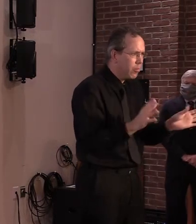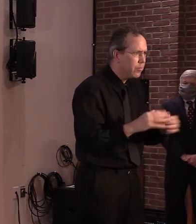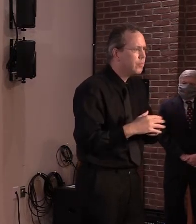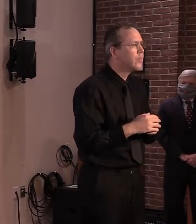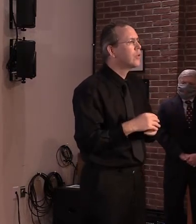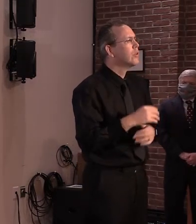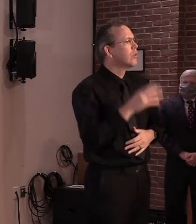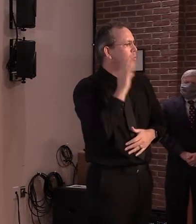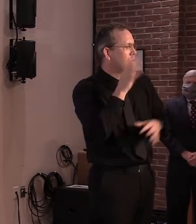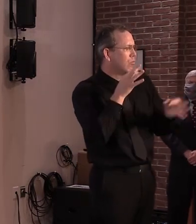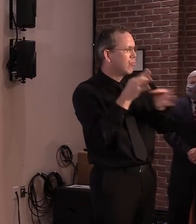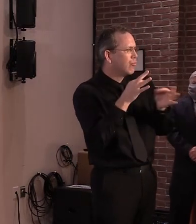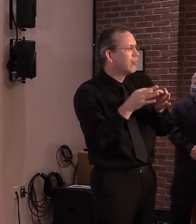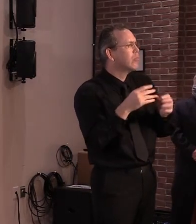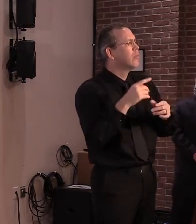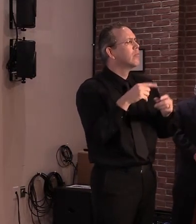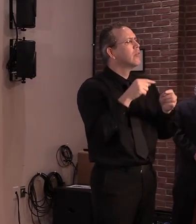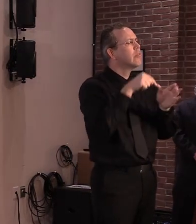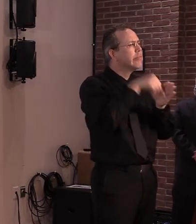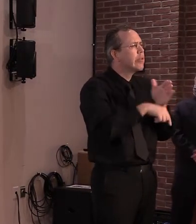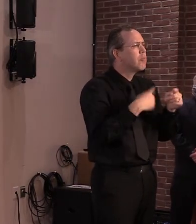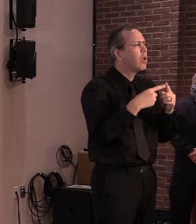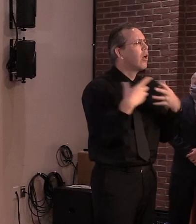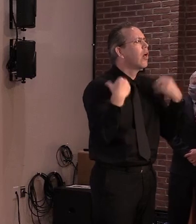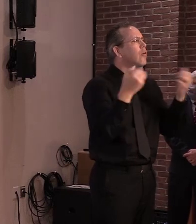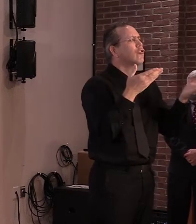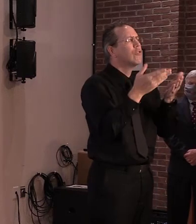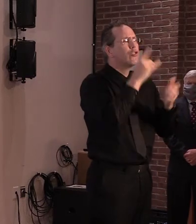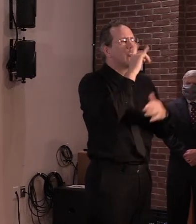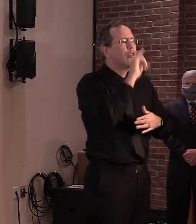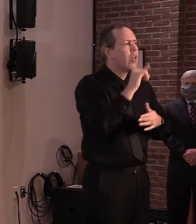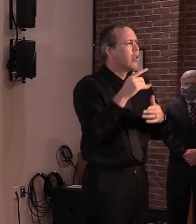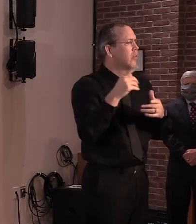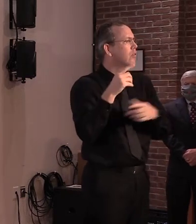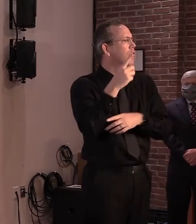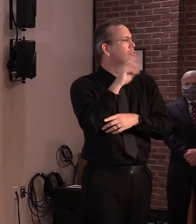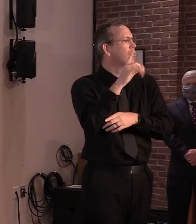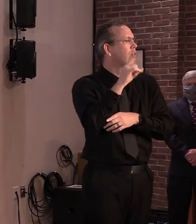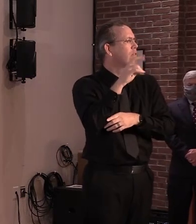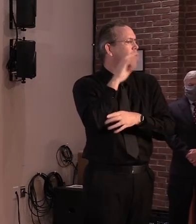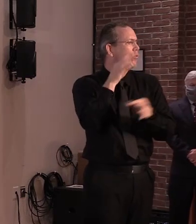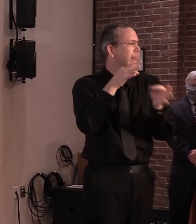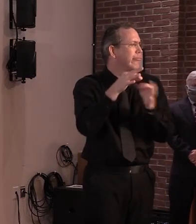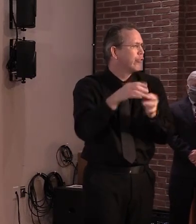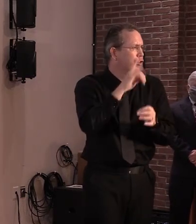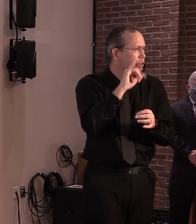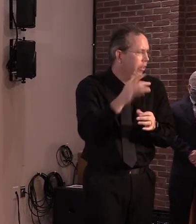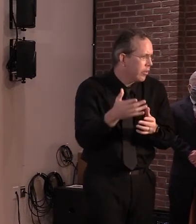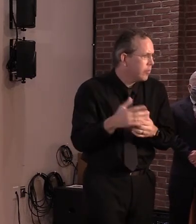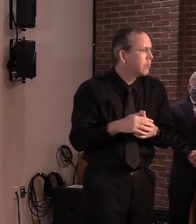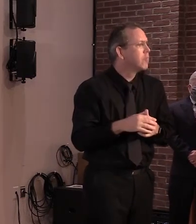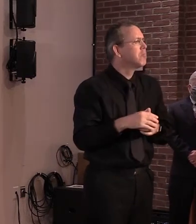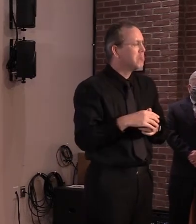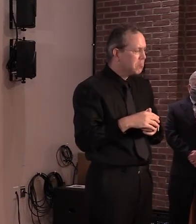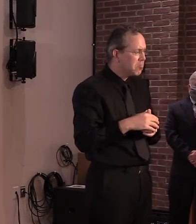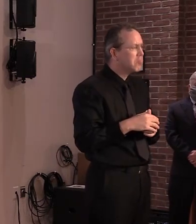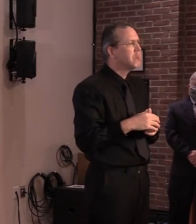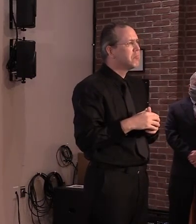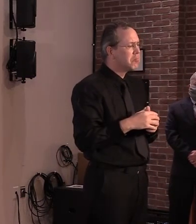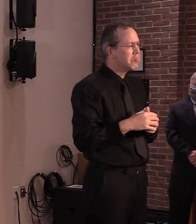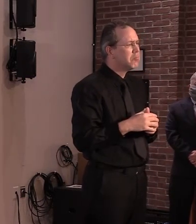will open additional health services over the next few weeks. I should also mention that as of